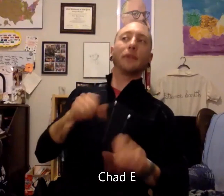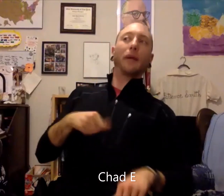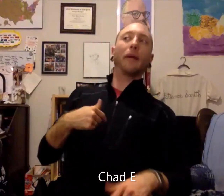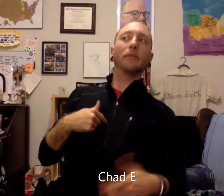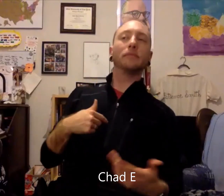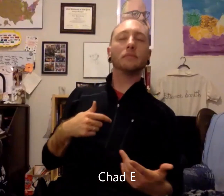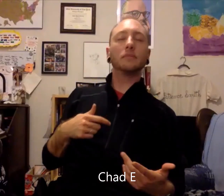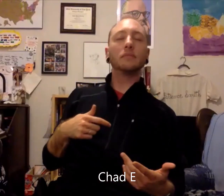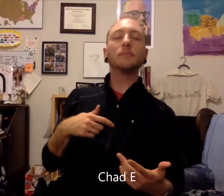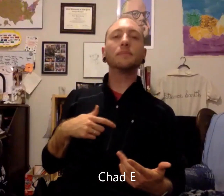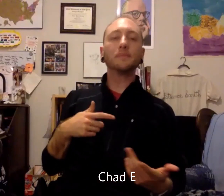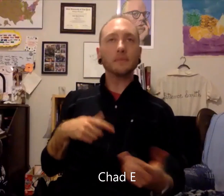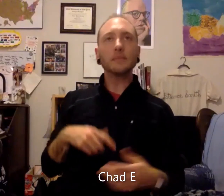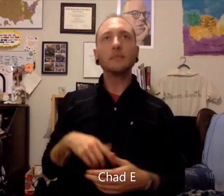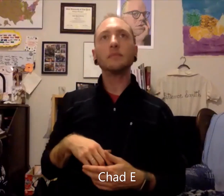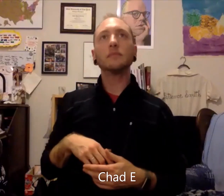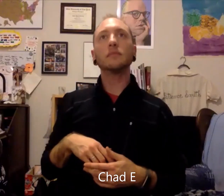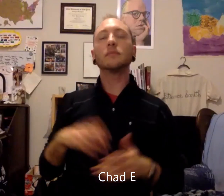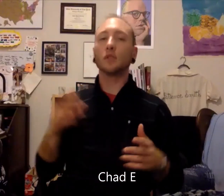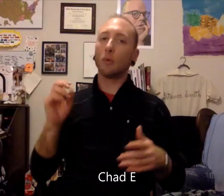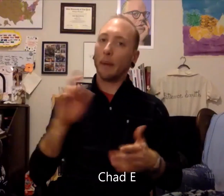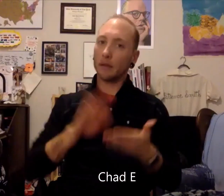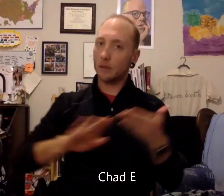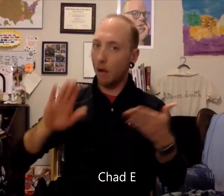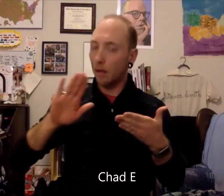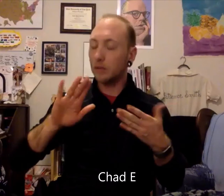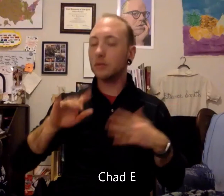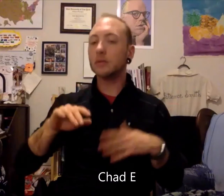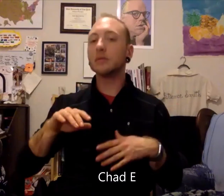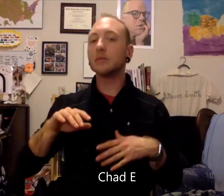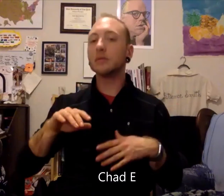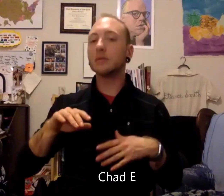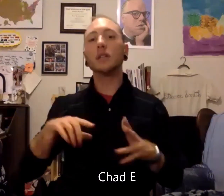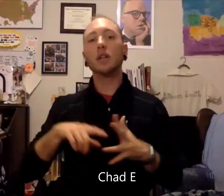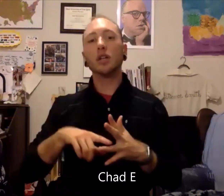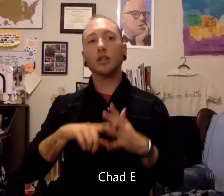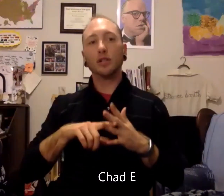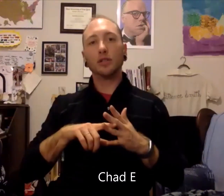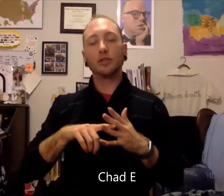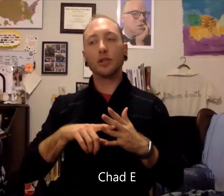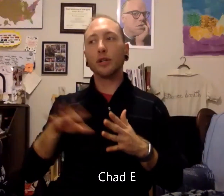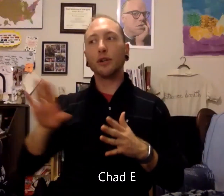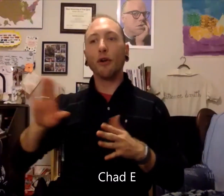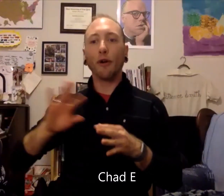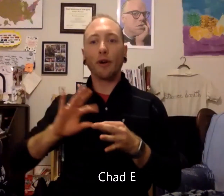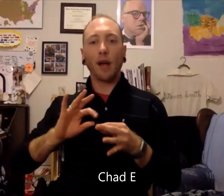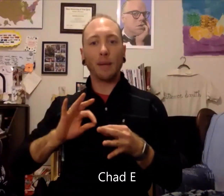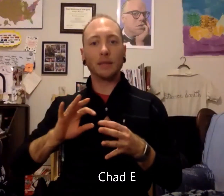so went back, started doing that stuff, and they came up the following week, and my parents did to visit